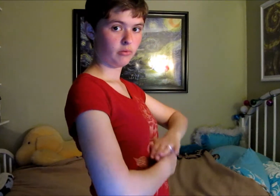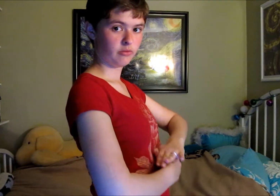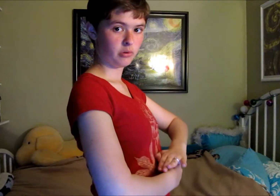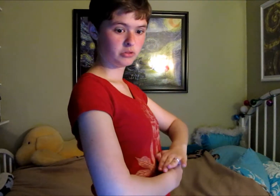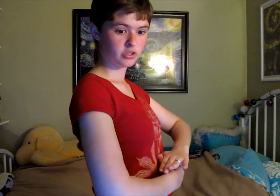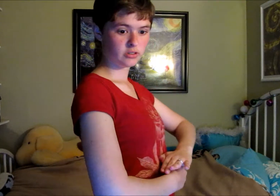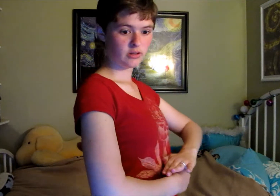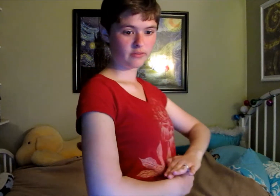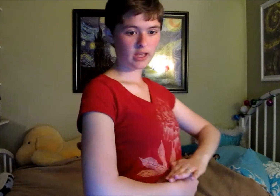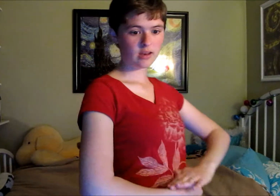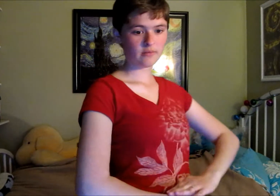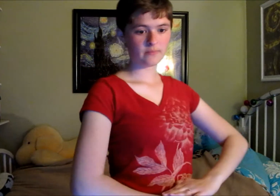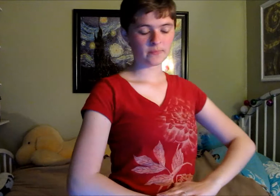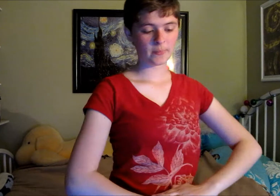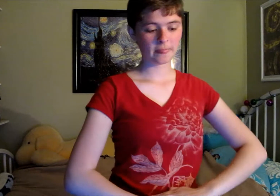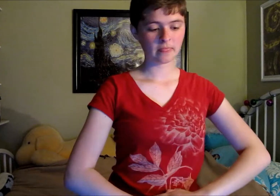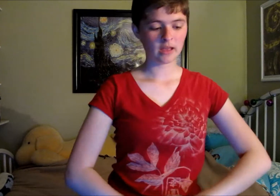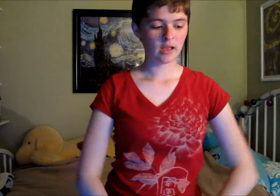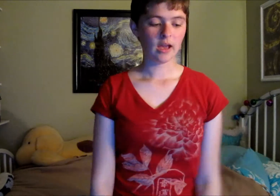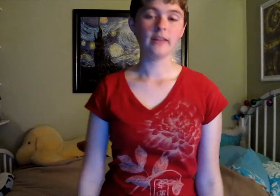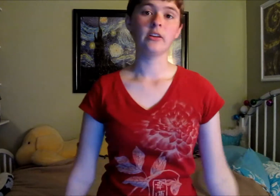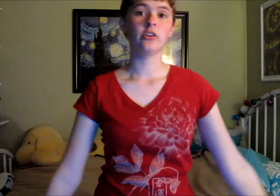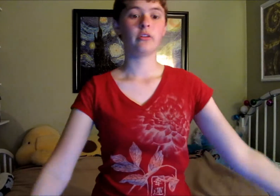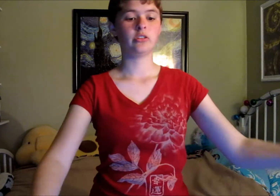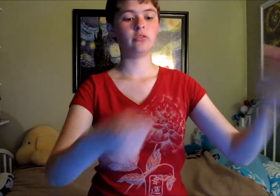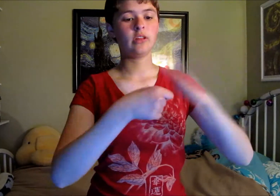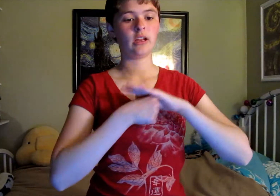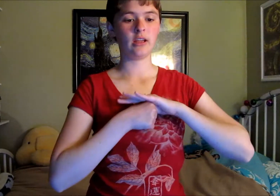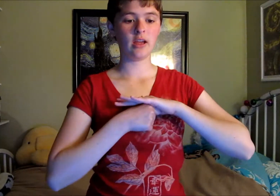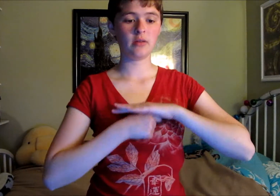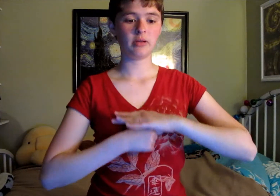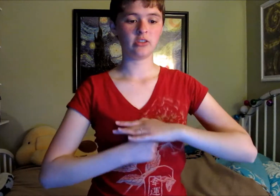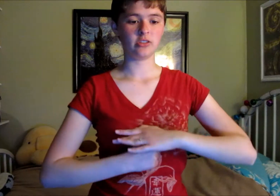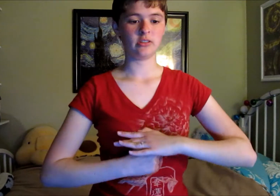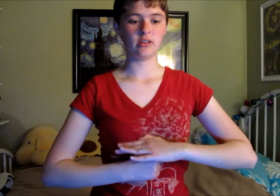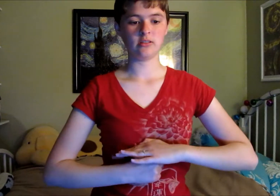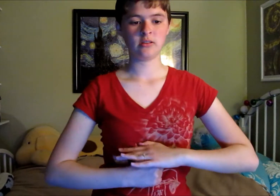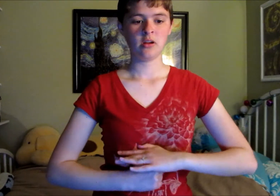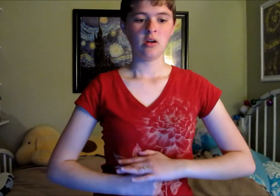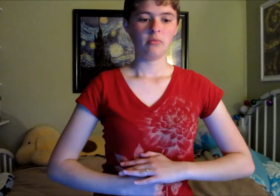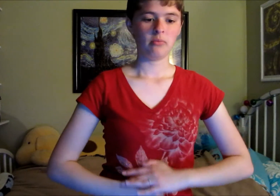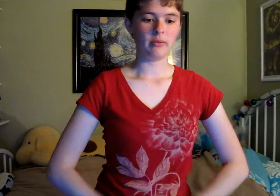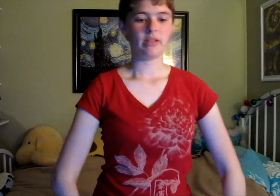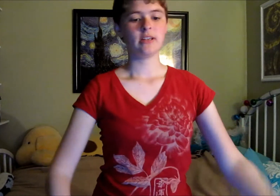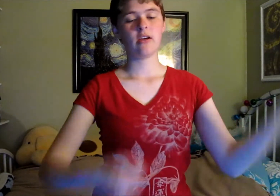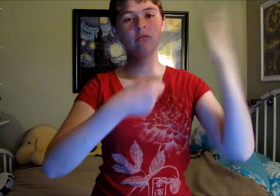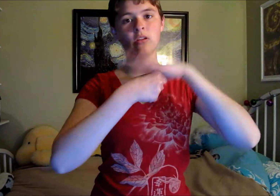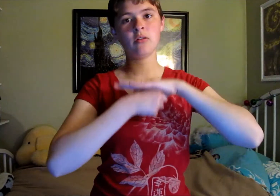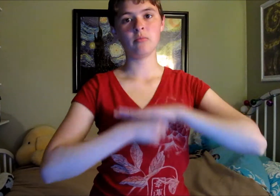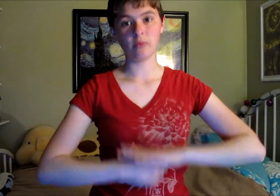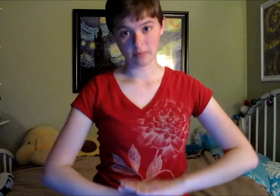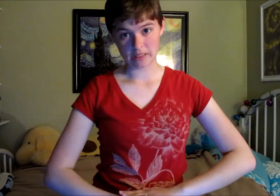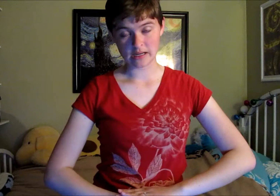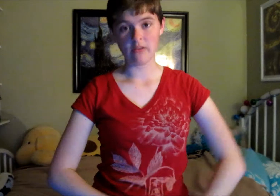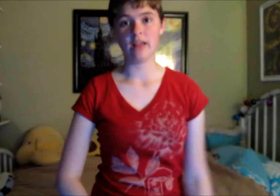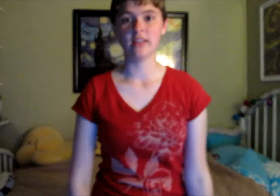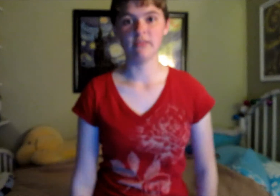move close to yourself again. And then you're going to do that again because she says, bring me down, and then